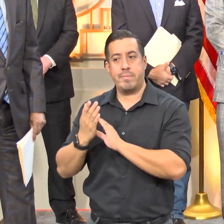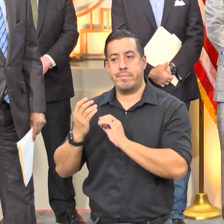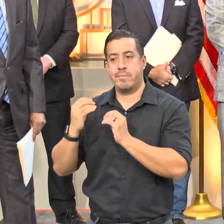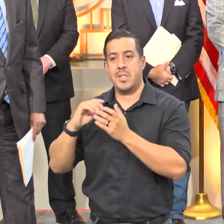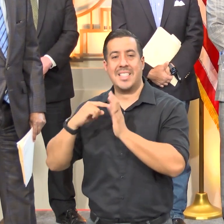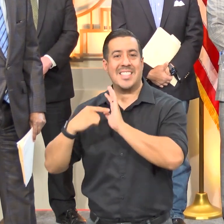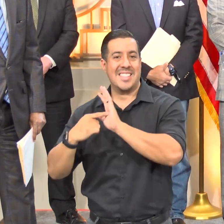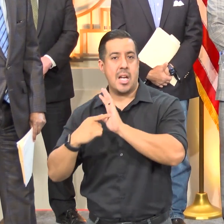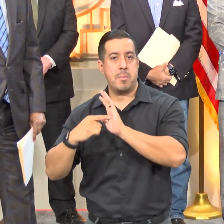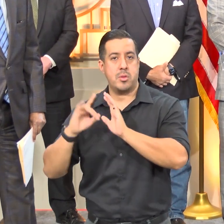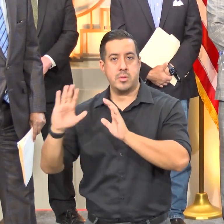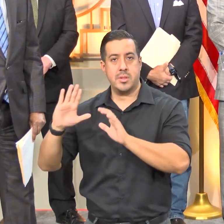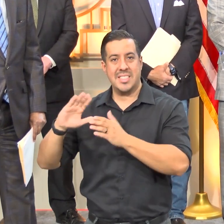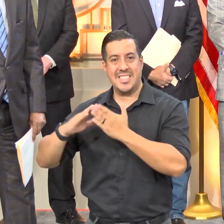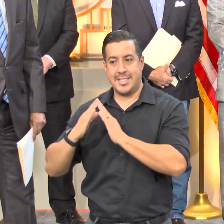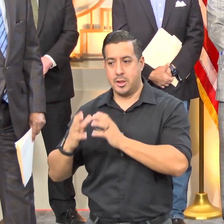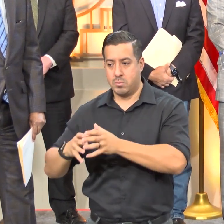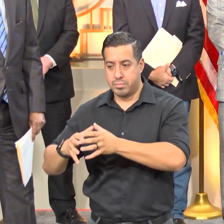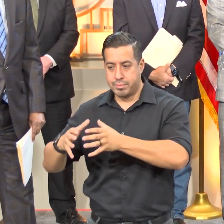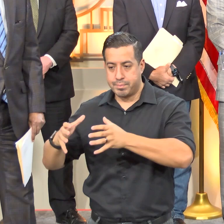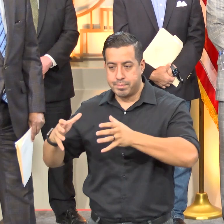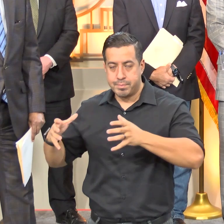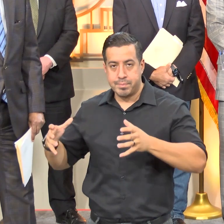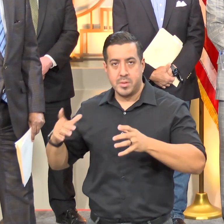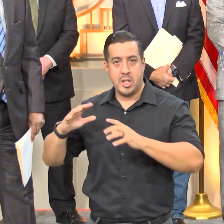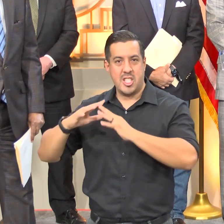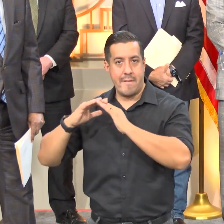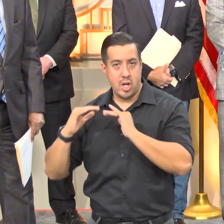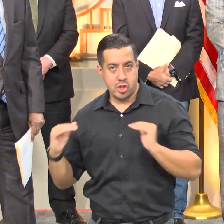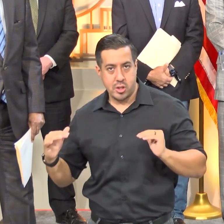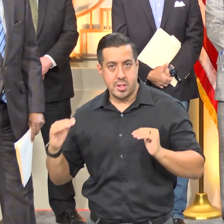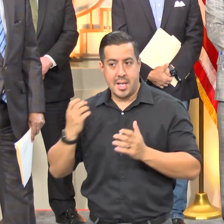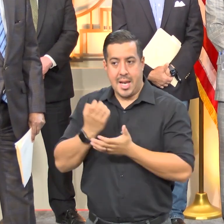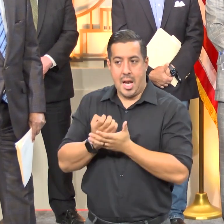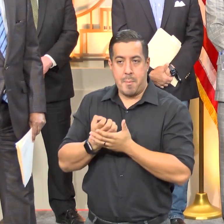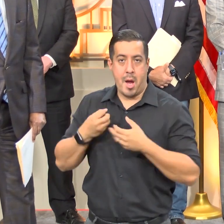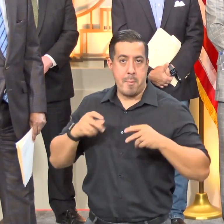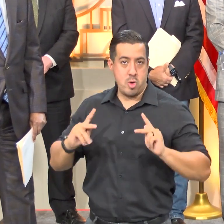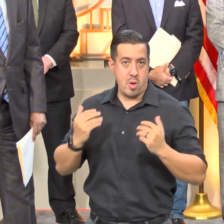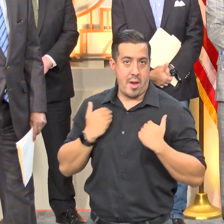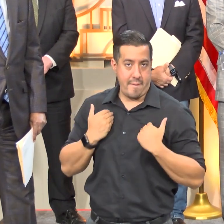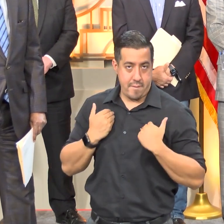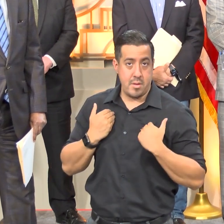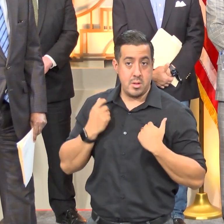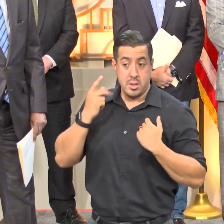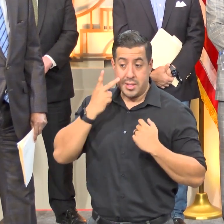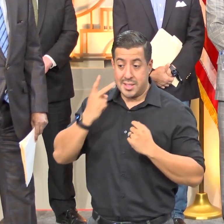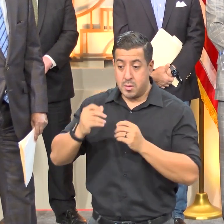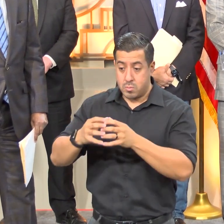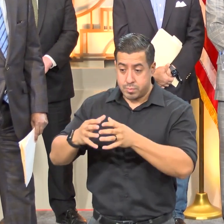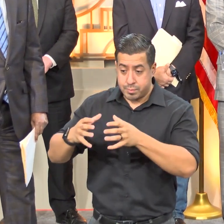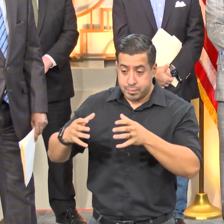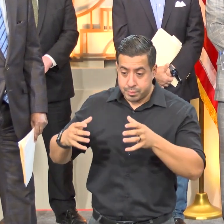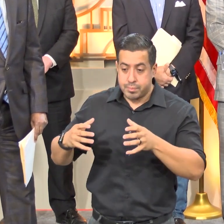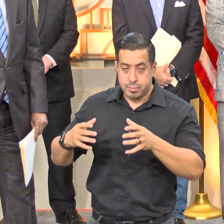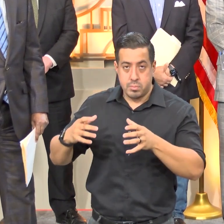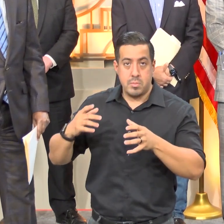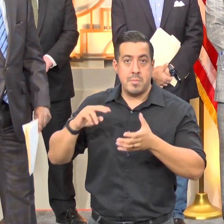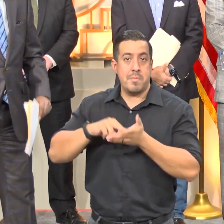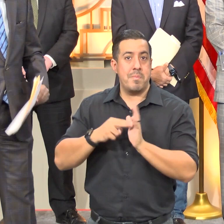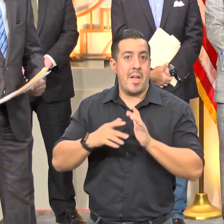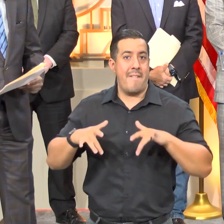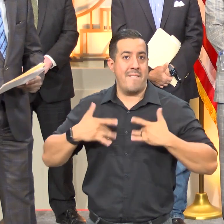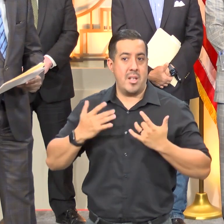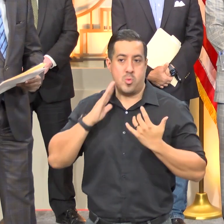central city growth, population diversity, and economic opportunity. With this growth, events will continue to